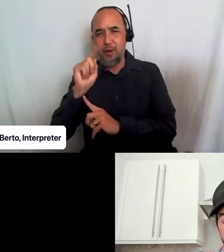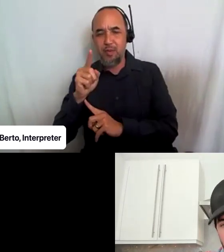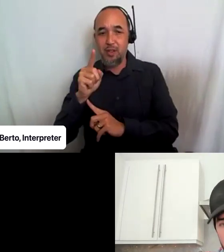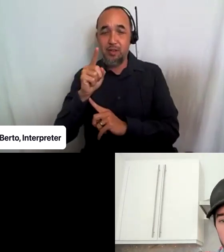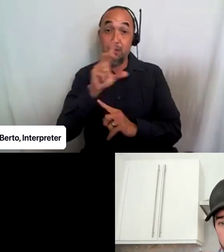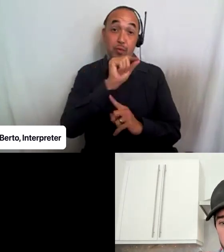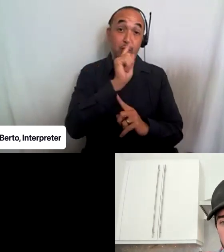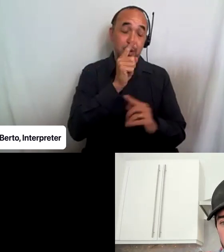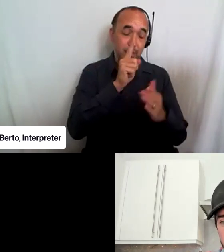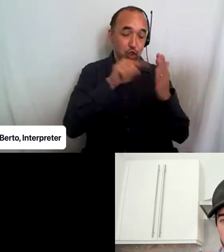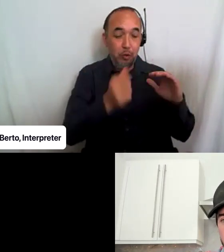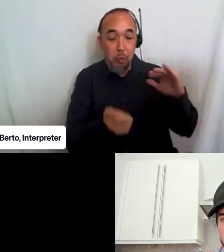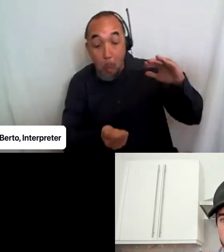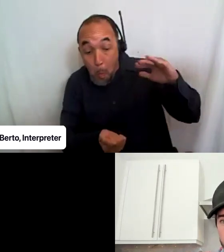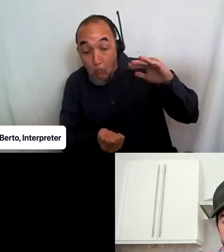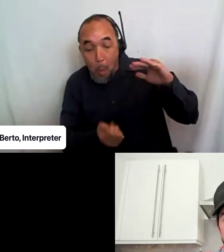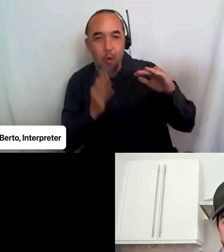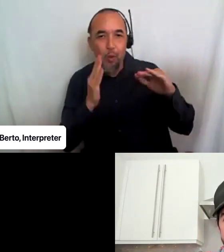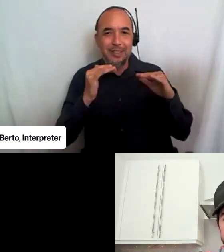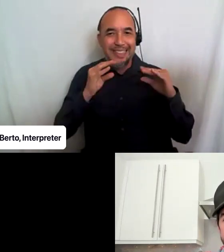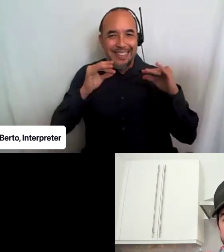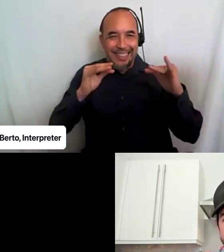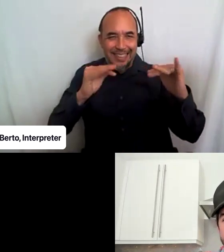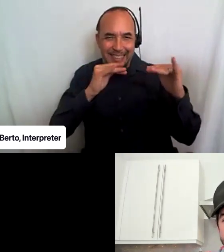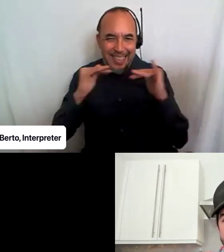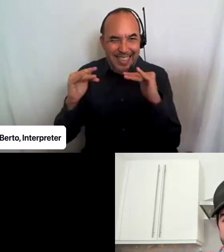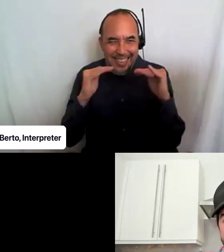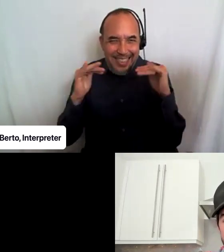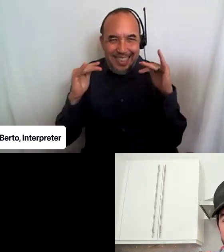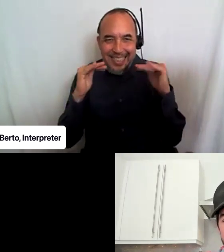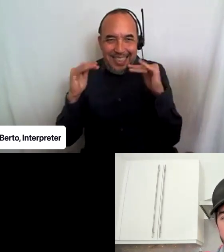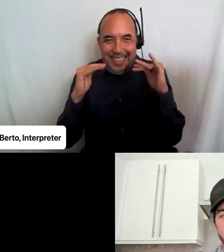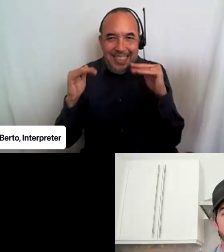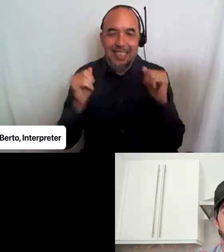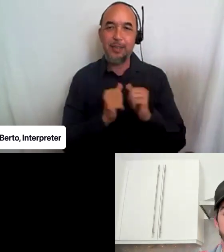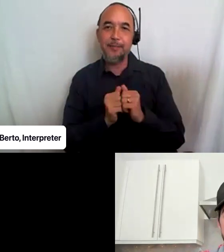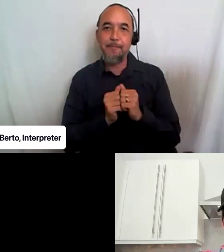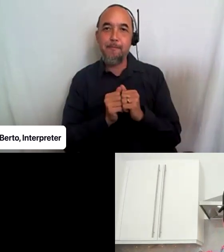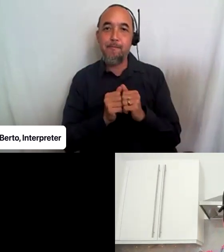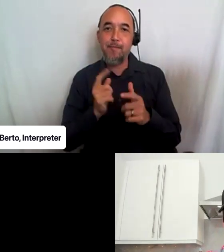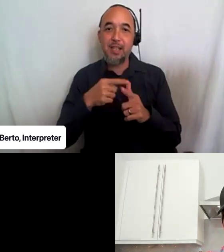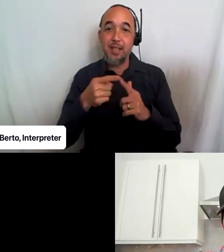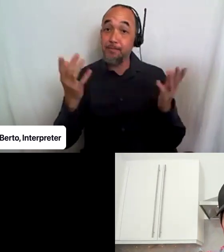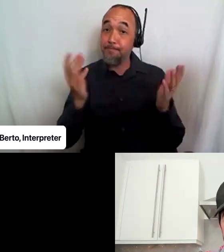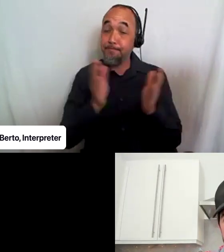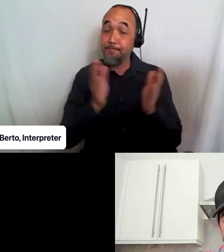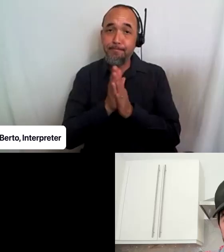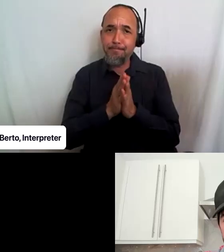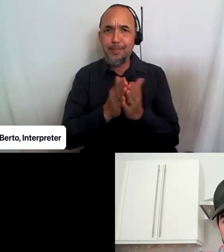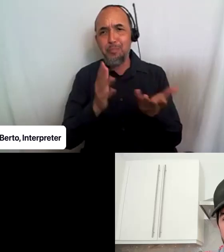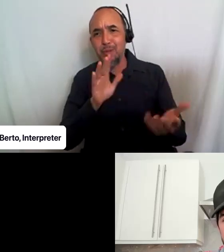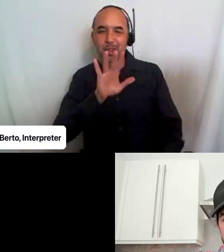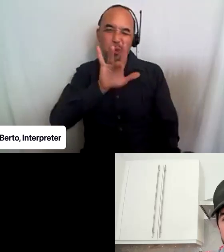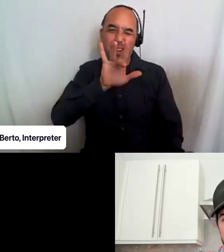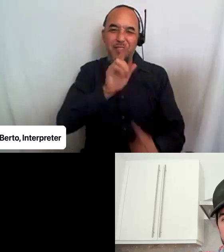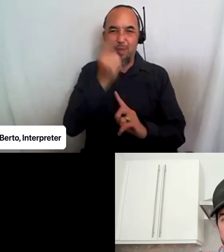minutes. You'll see it start sizzling and bubbling. And then yeah, usually 25 minutes